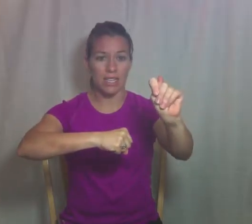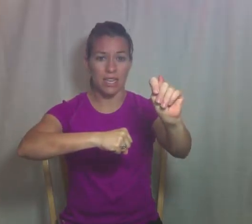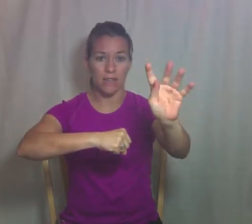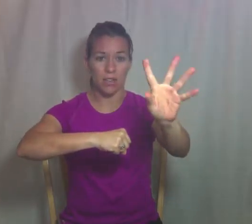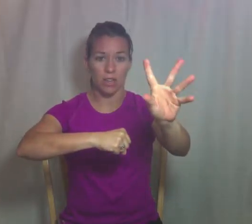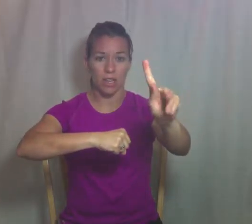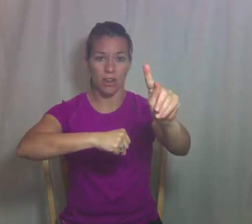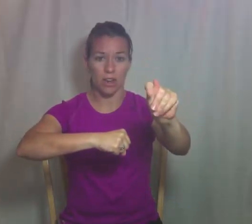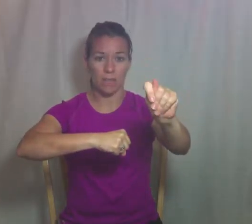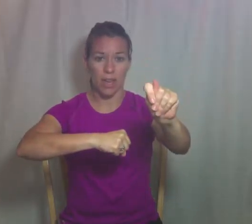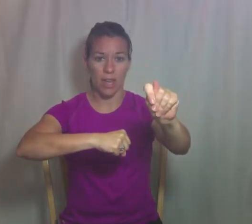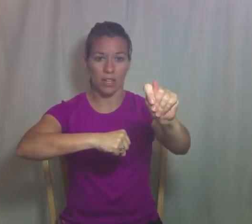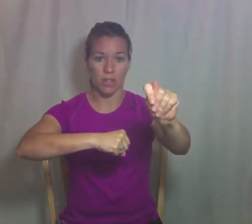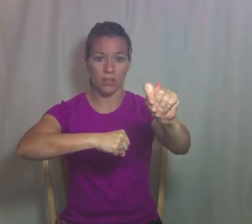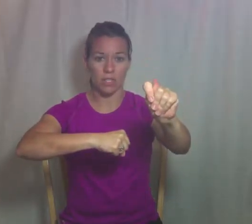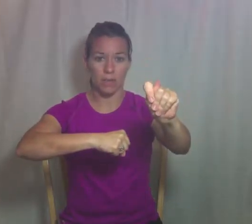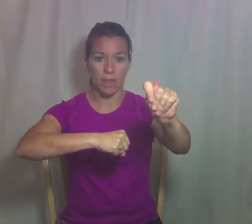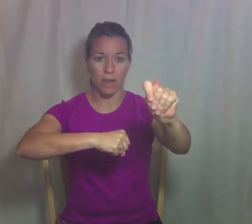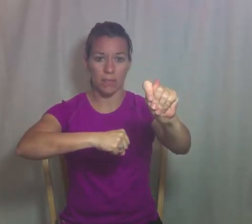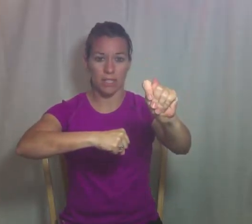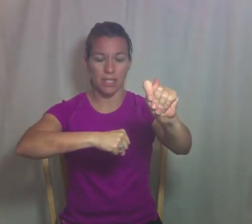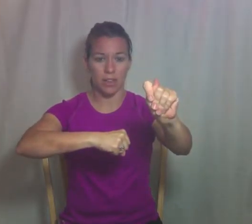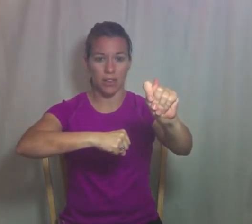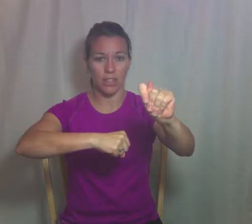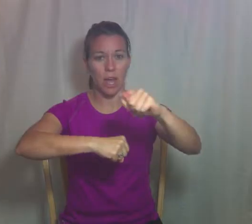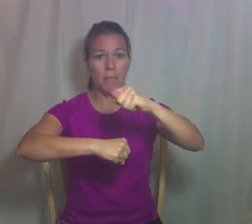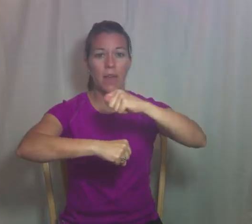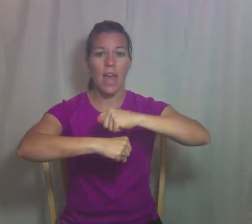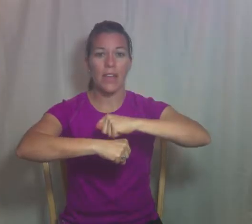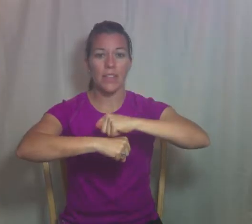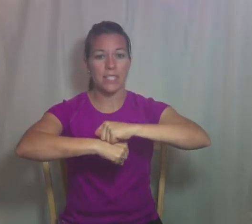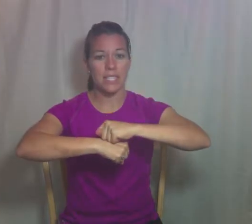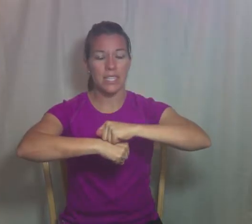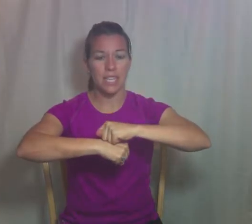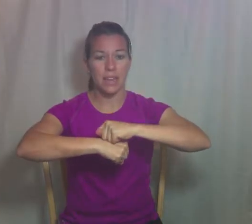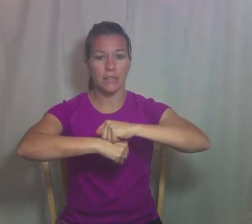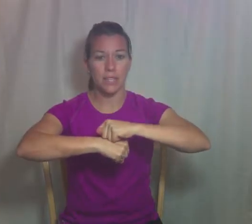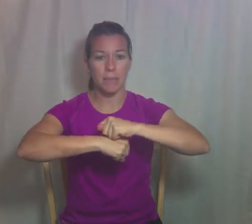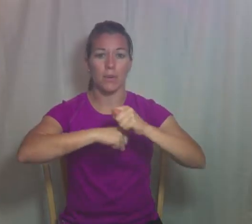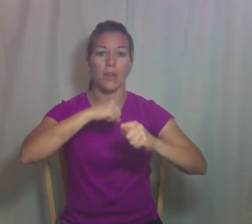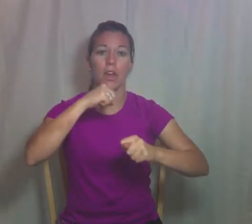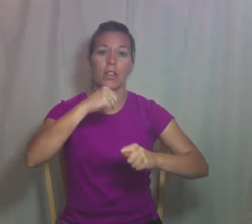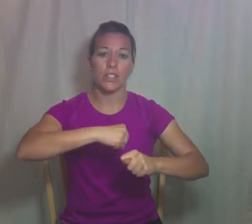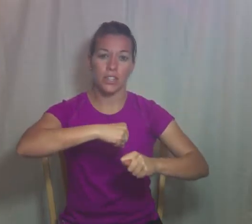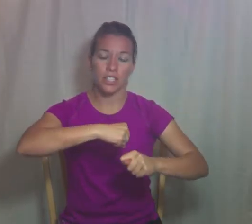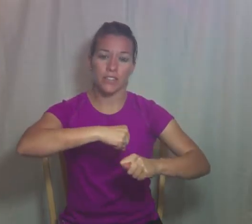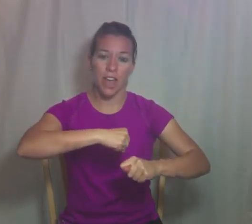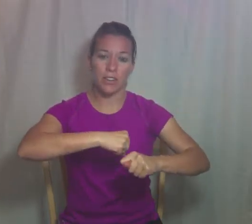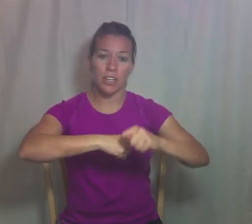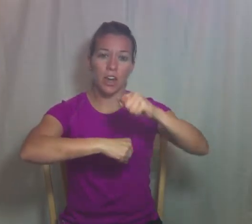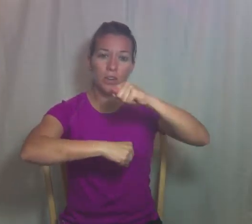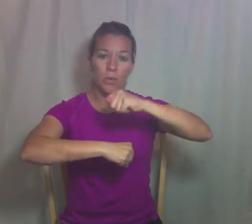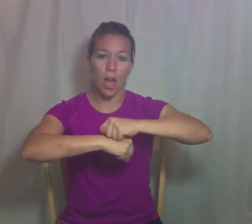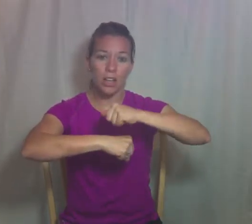T. If you look here, my hand closes and my thumb sticks out the top and this is the sign for temple. The church is founded on a rock,